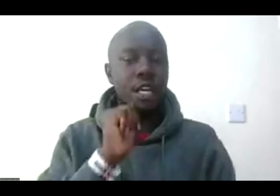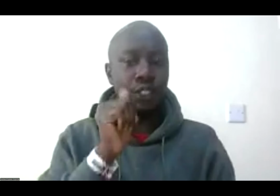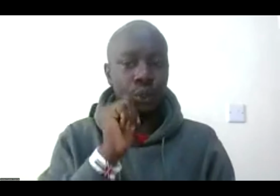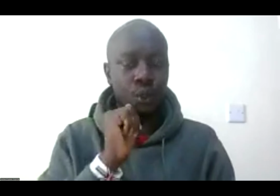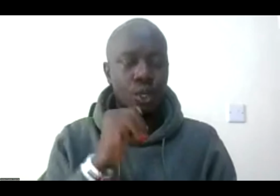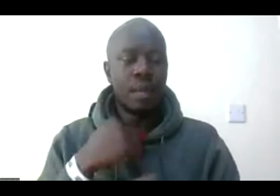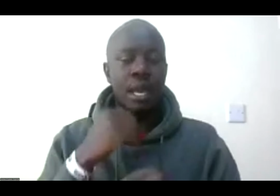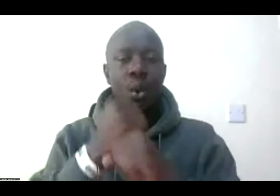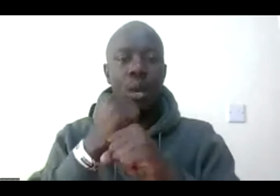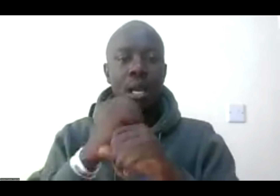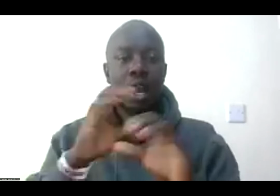Olubala,